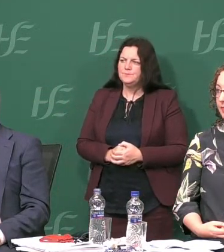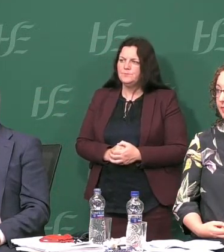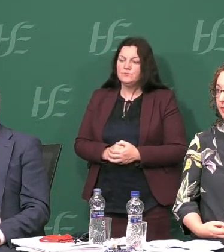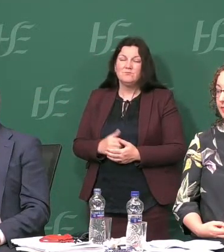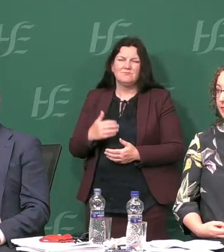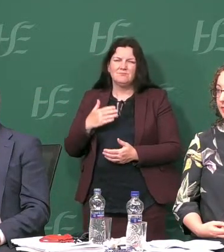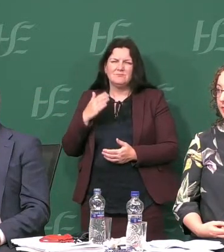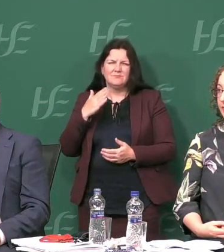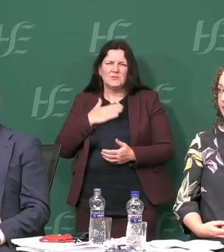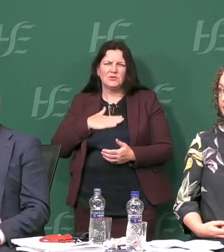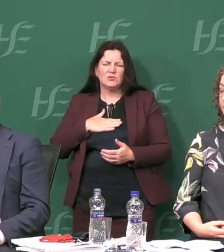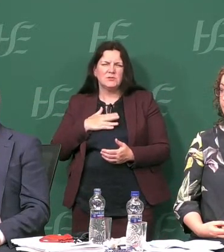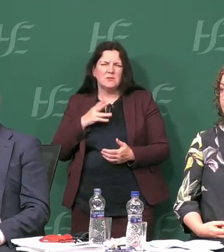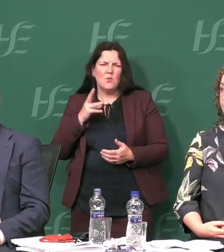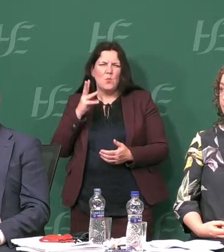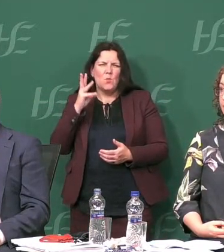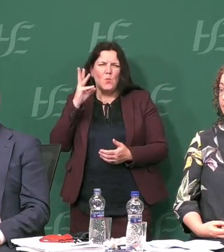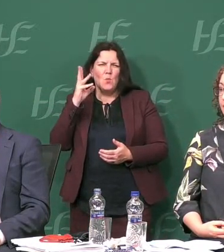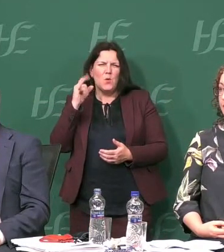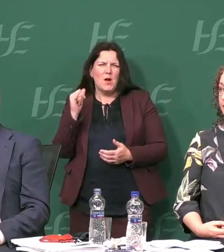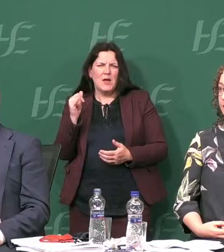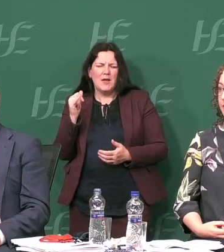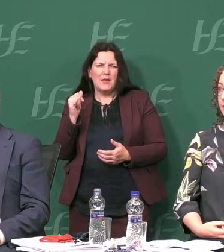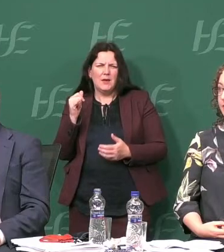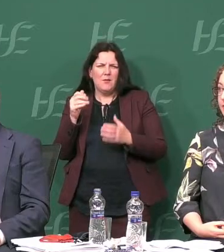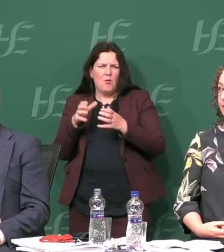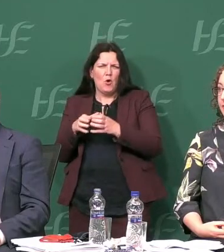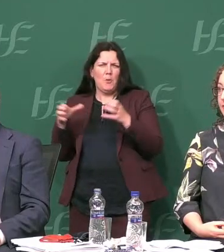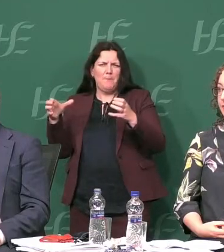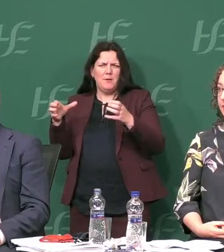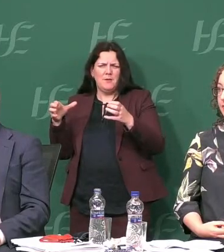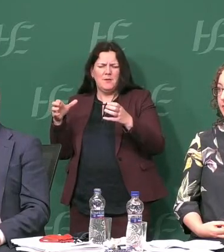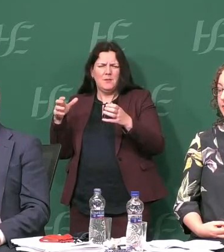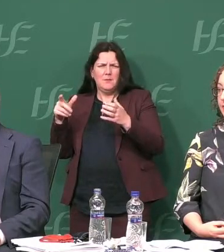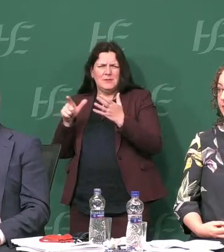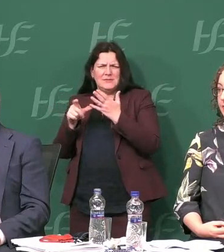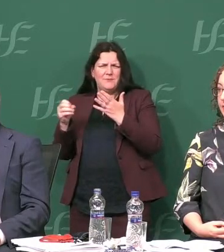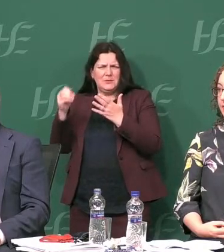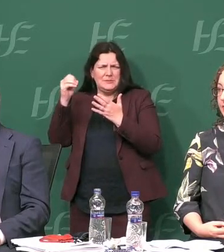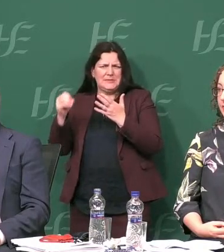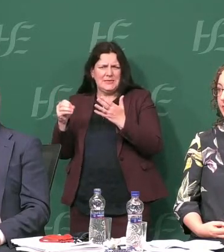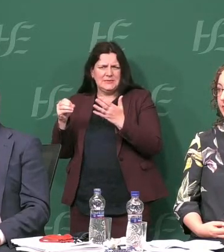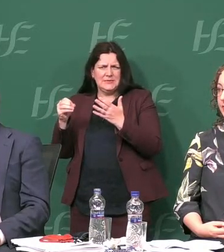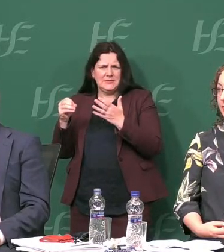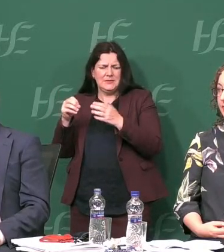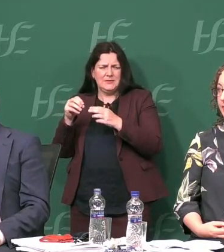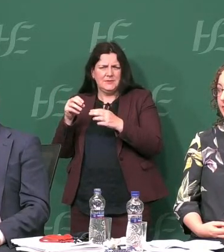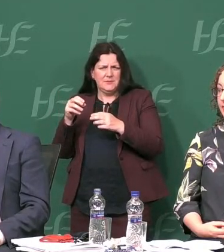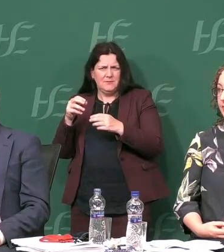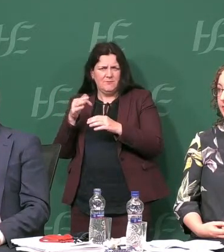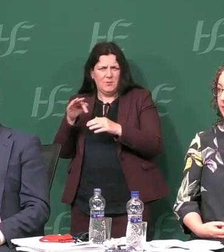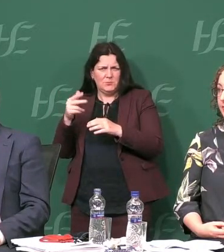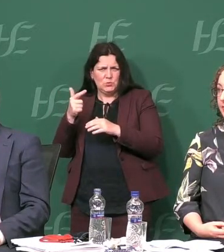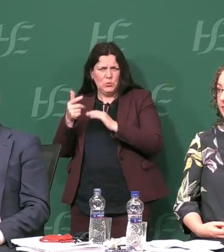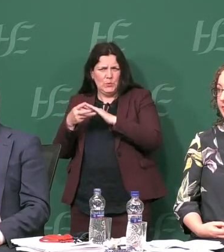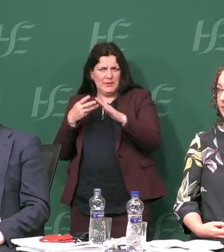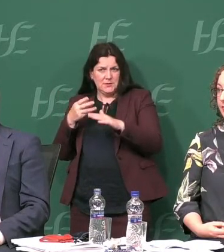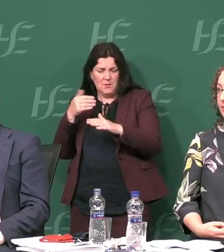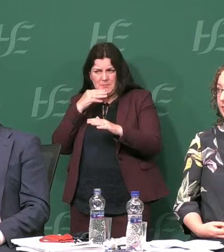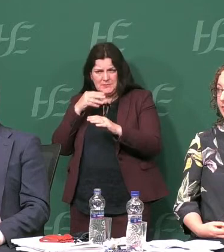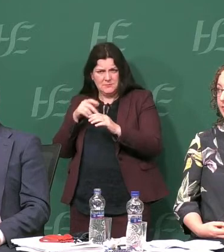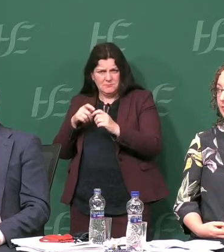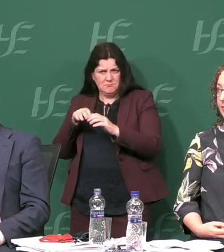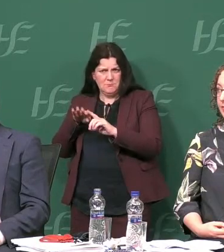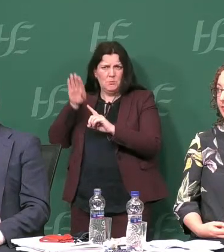And sorry, just the reason why it, I suppose, increased from 70% about 2 weeks ago or so. Like, does that number tend to fluctuate much week on